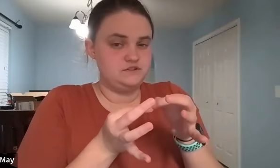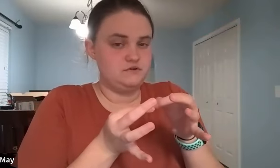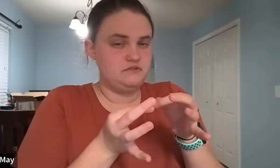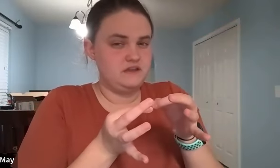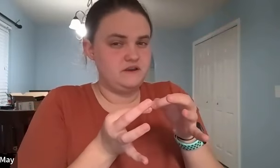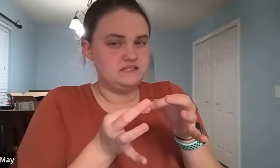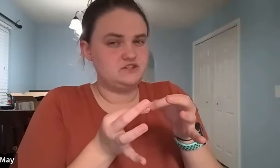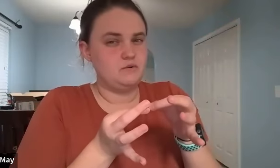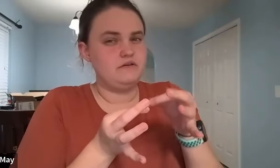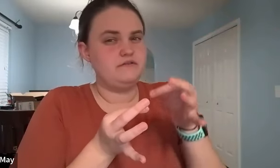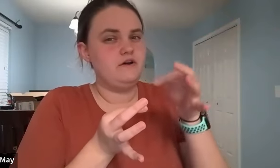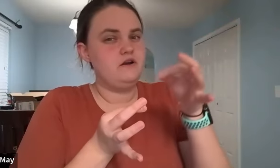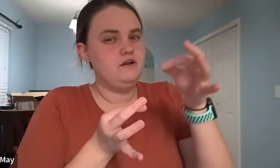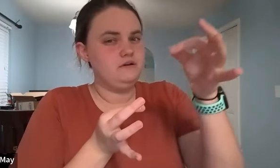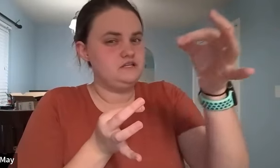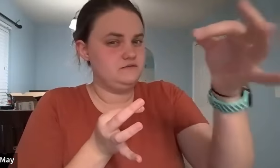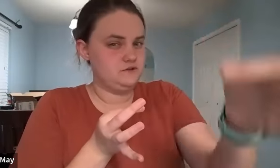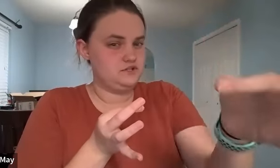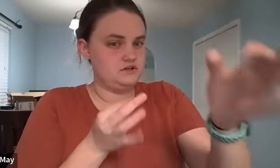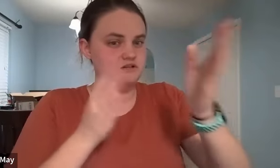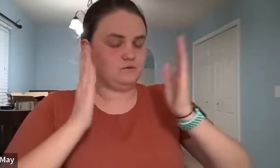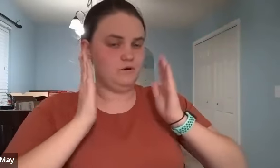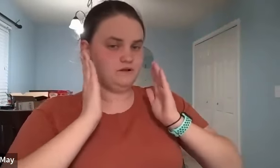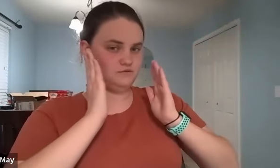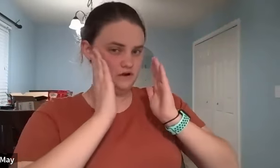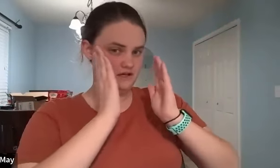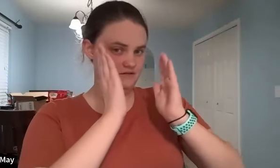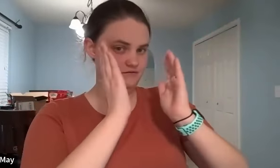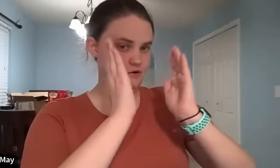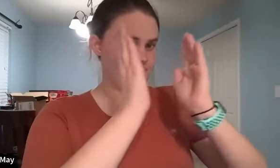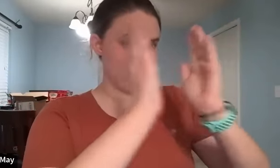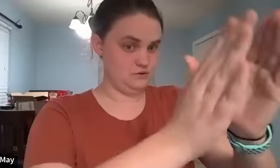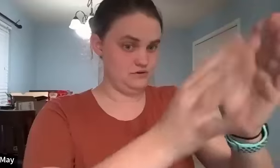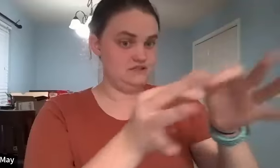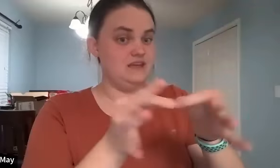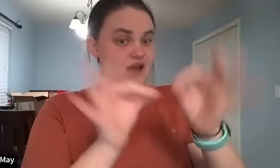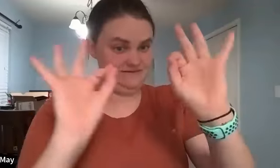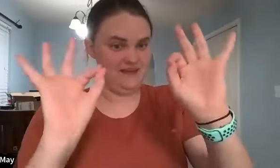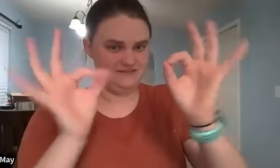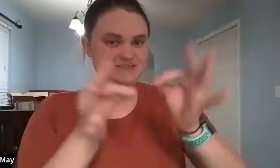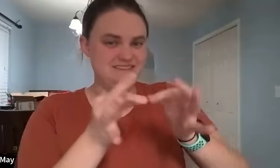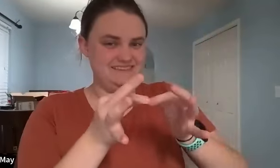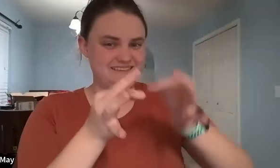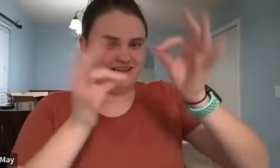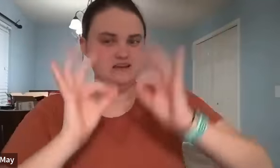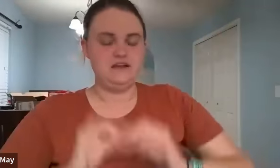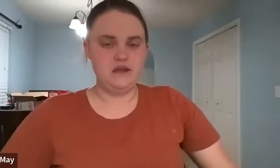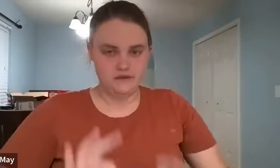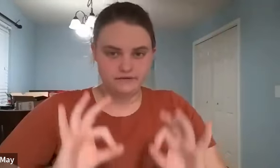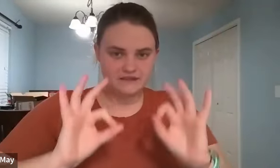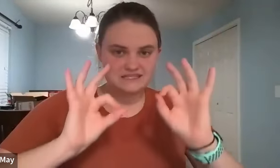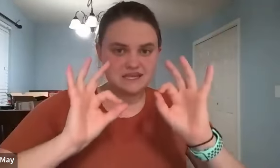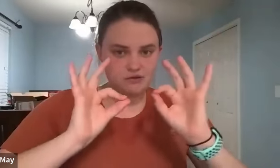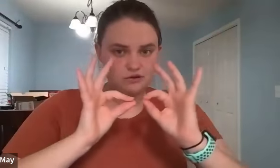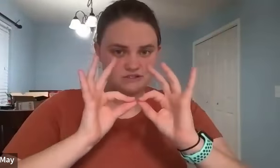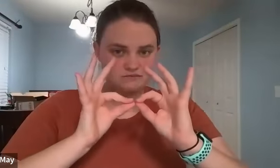So think of it as it's going farther into the future because we're always walking it, going towards it. Yeah. F's. This is how it looks